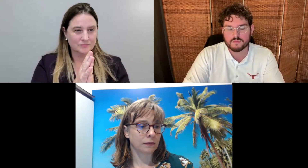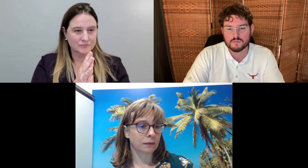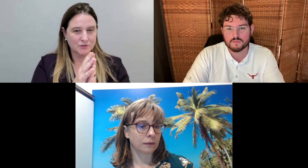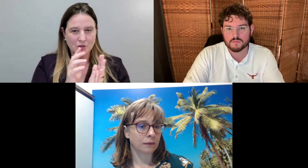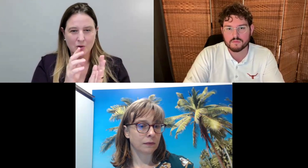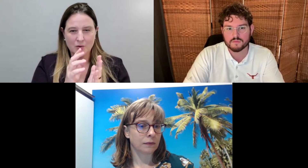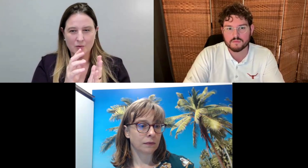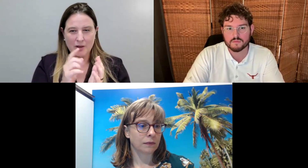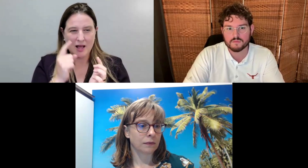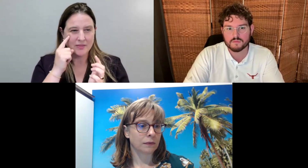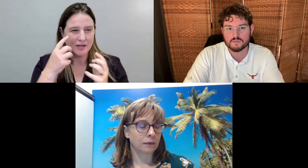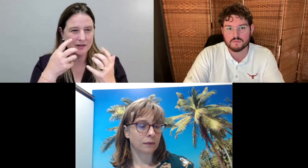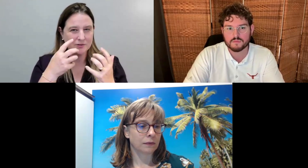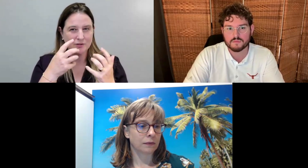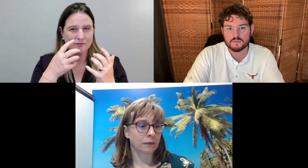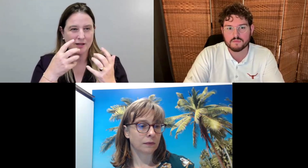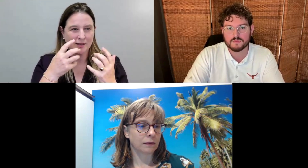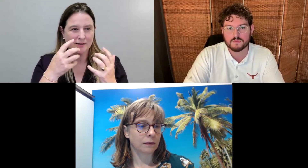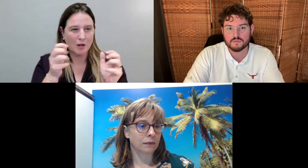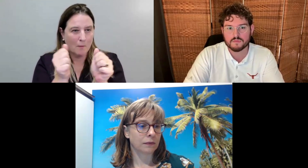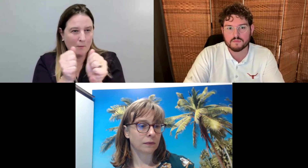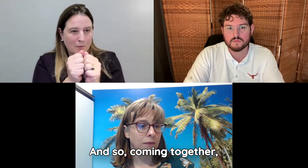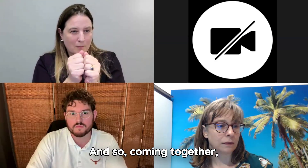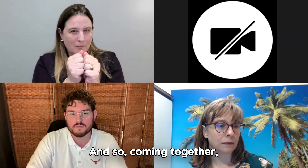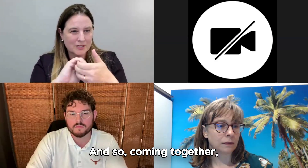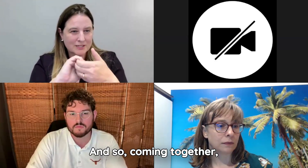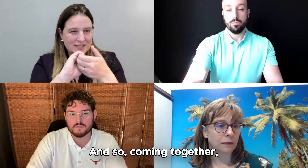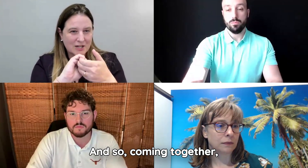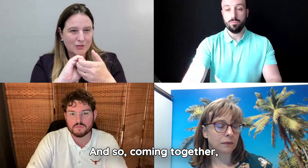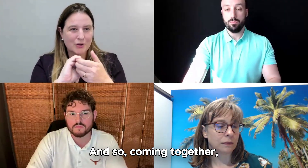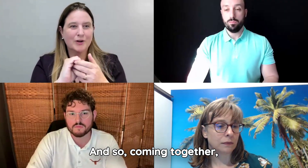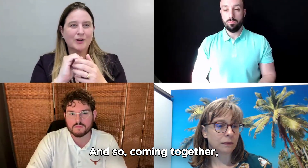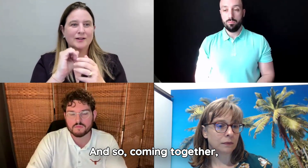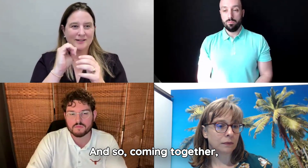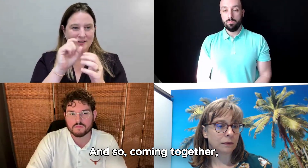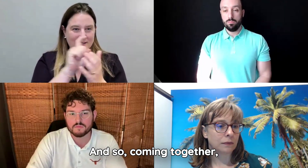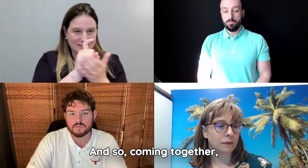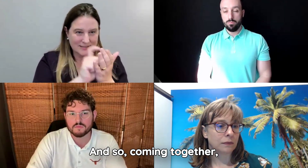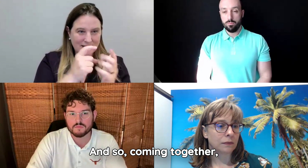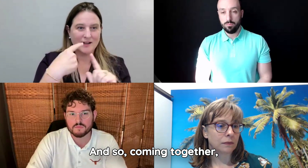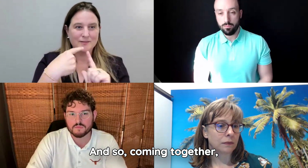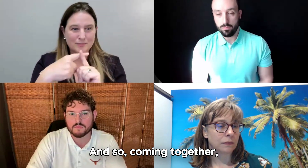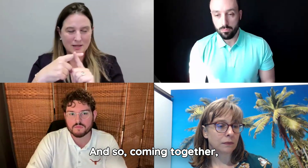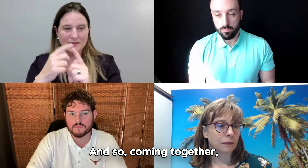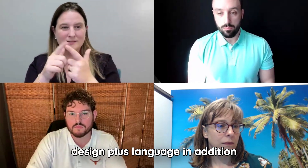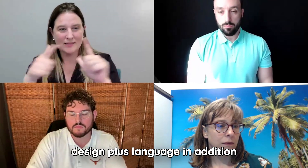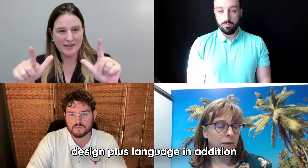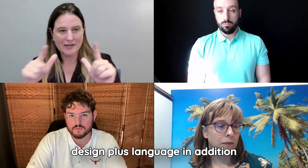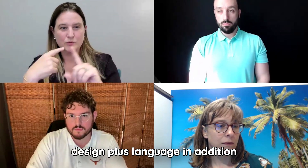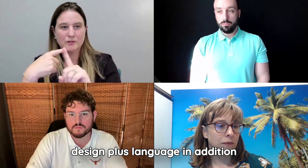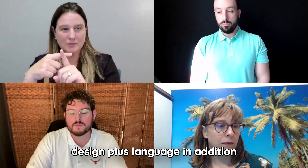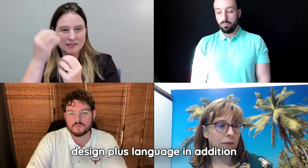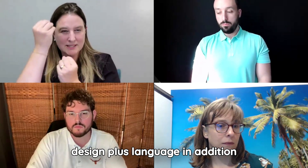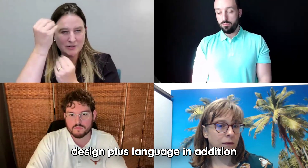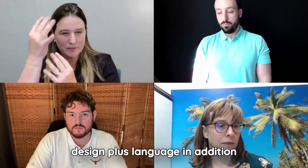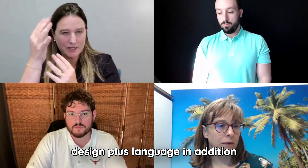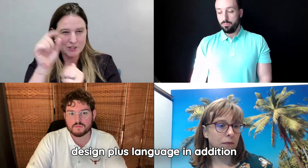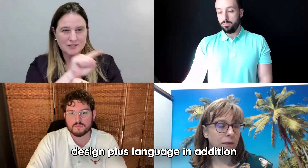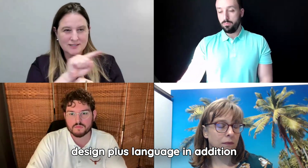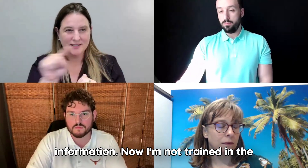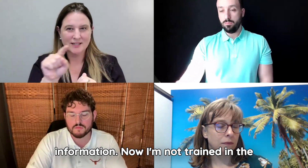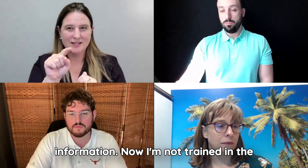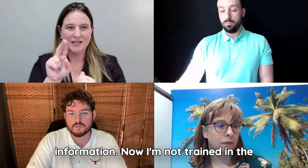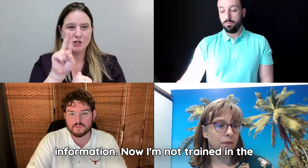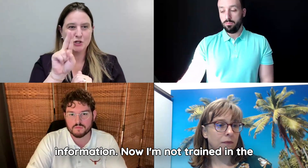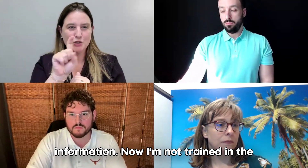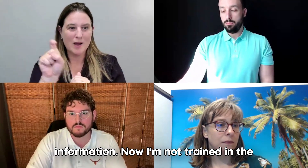And so coming together, design